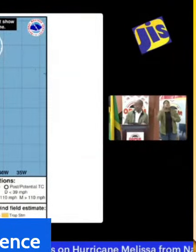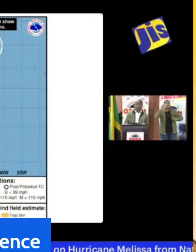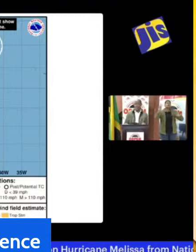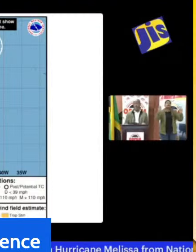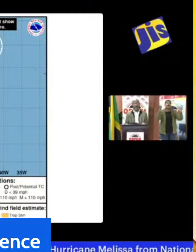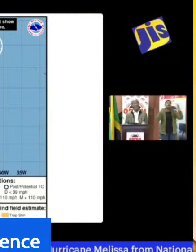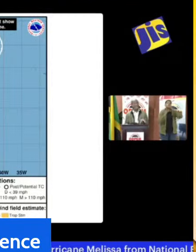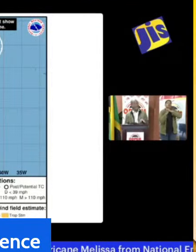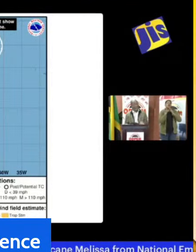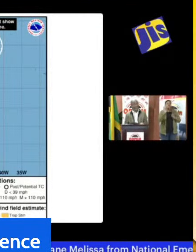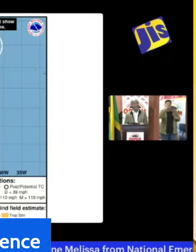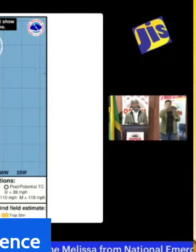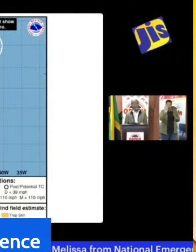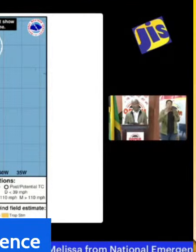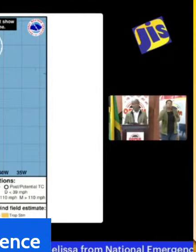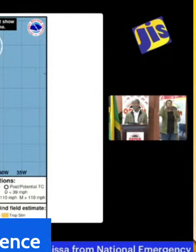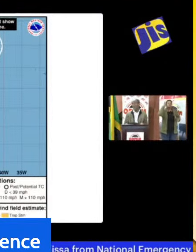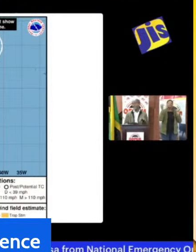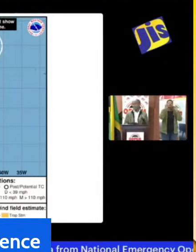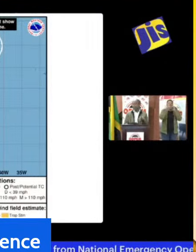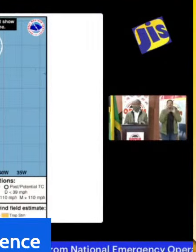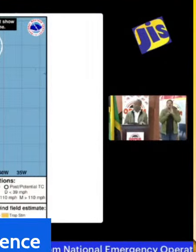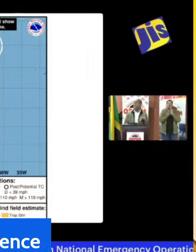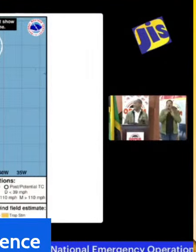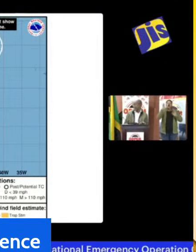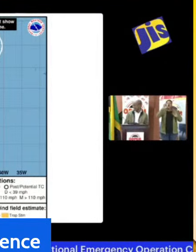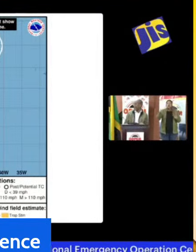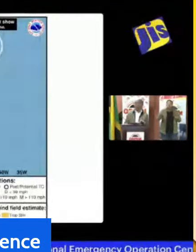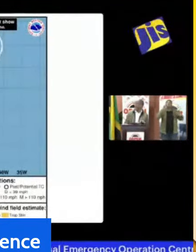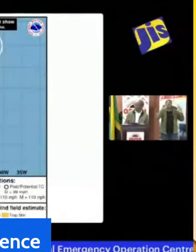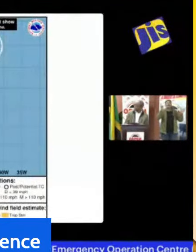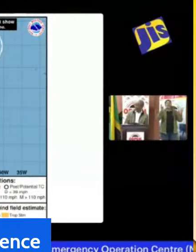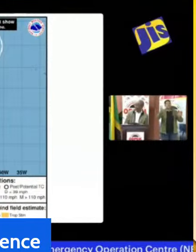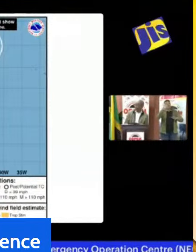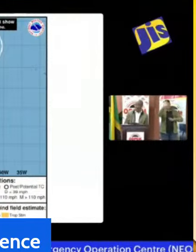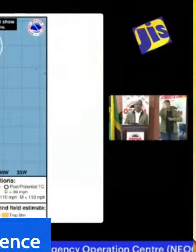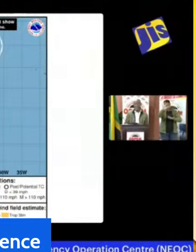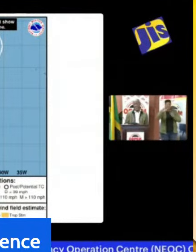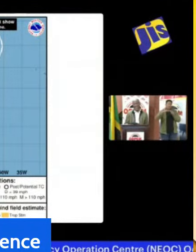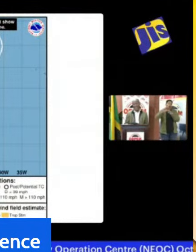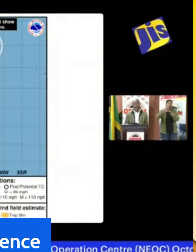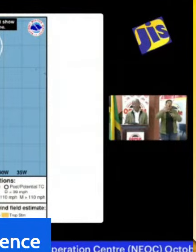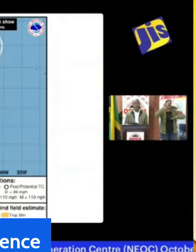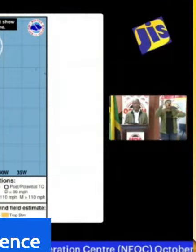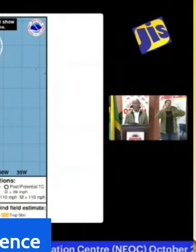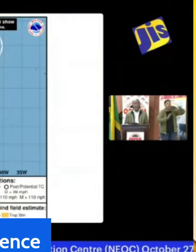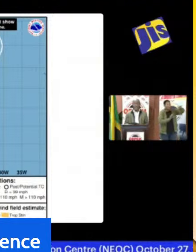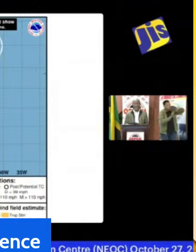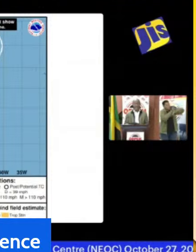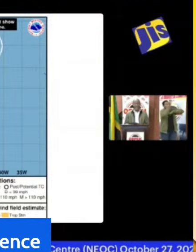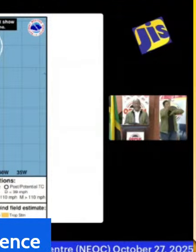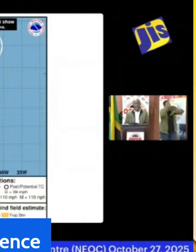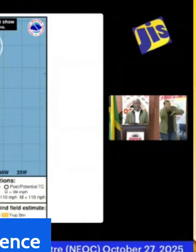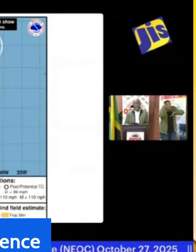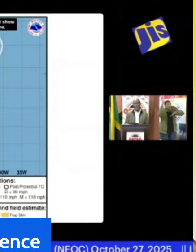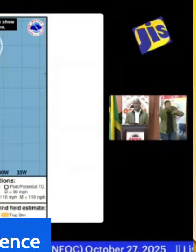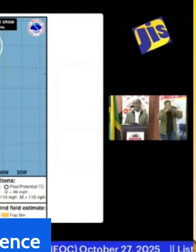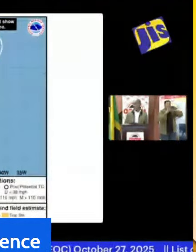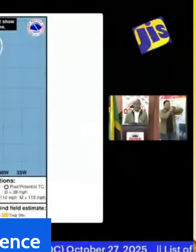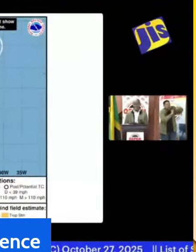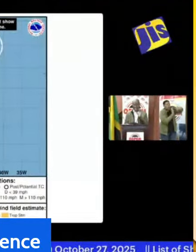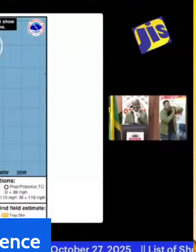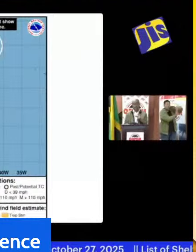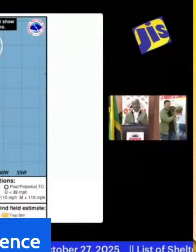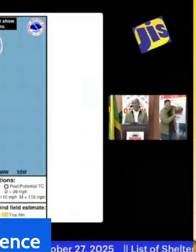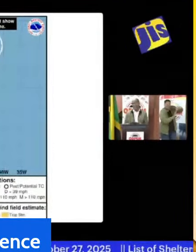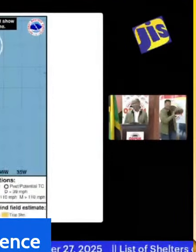4. On further review, it would be a Category 5 hurricane making landfall in the southwest, and this